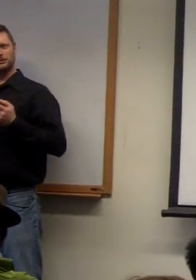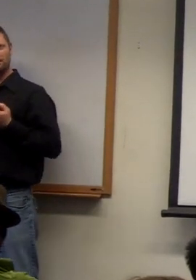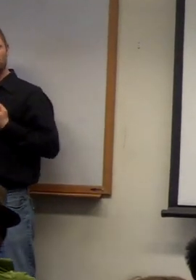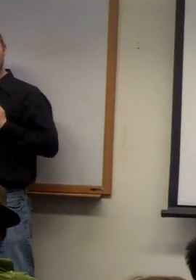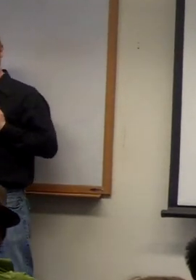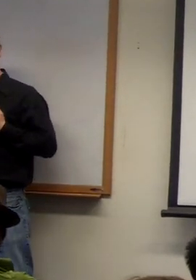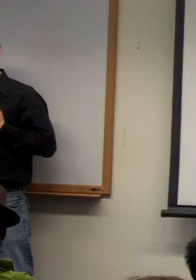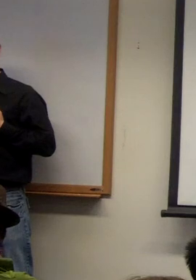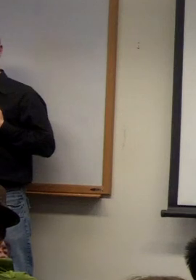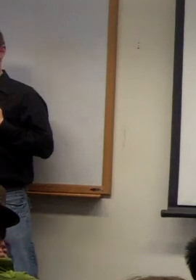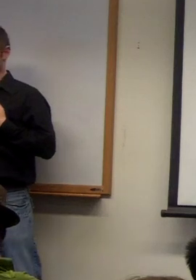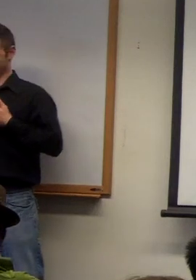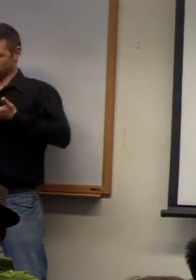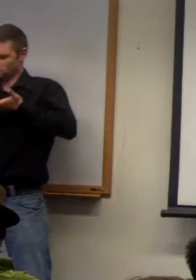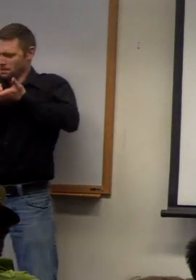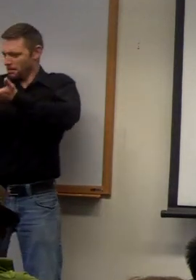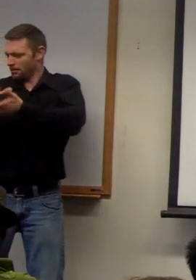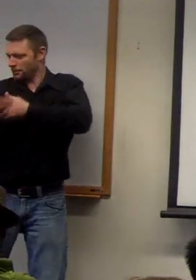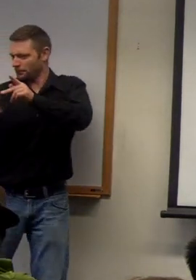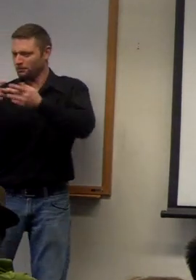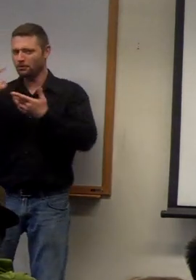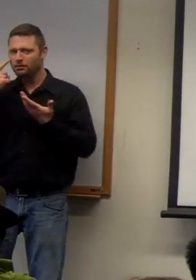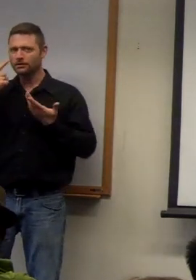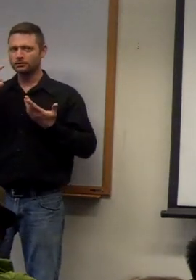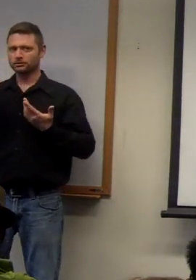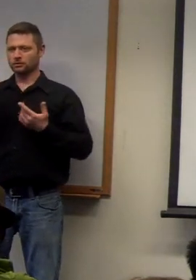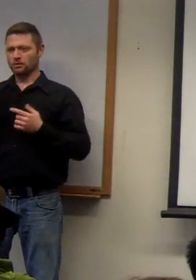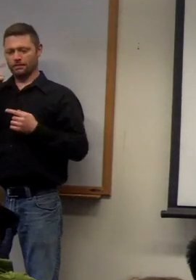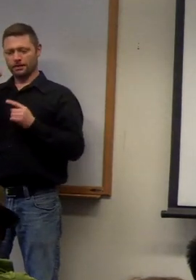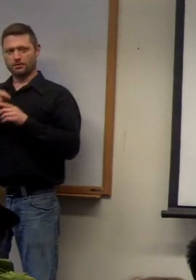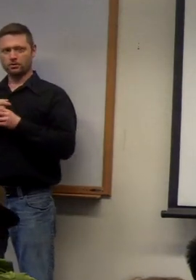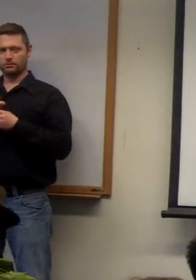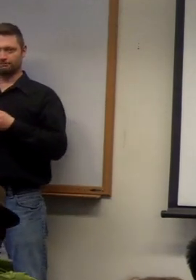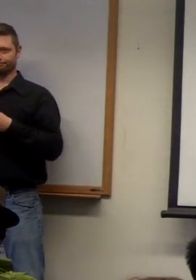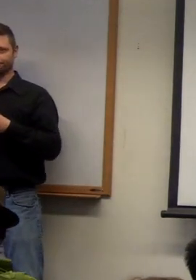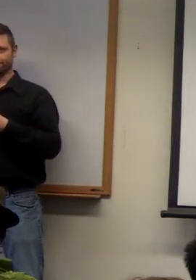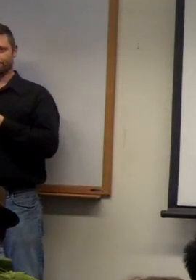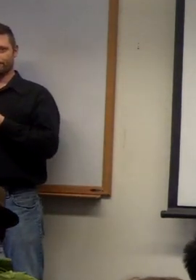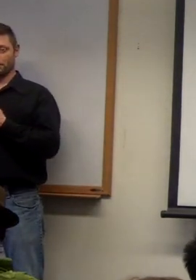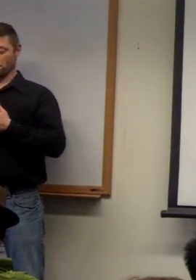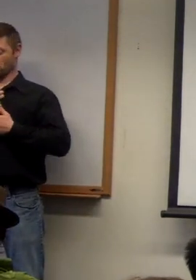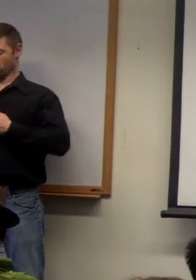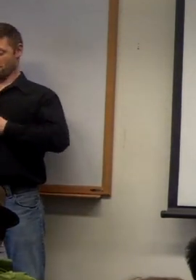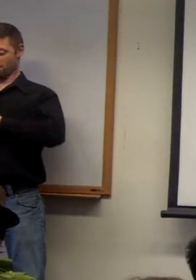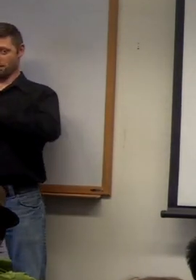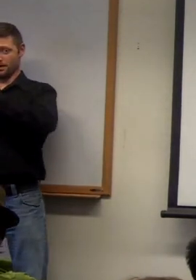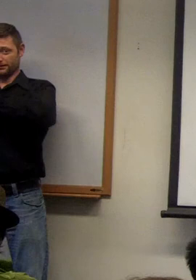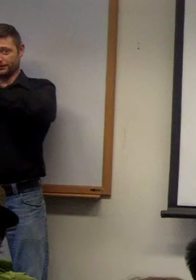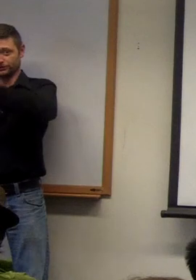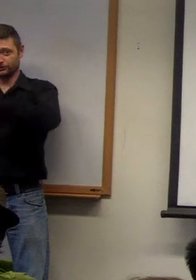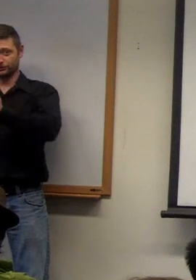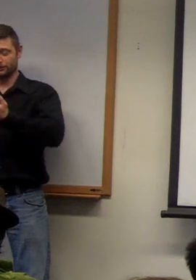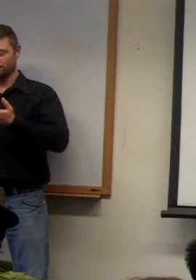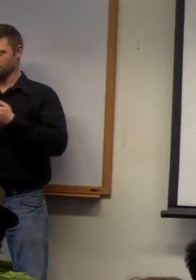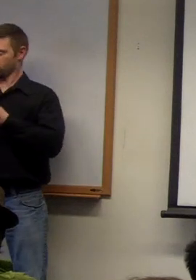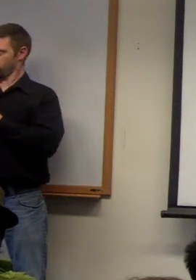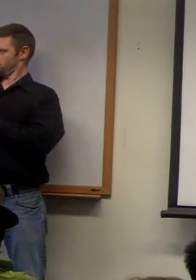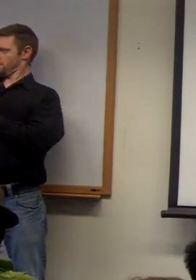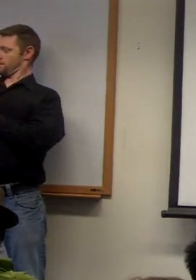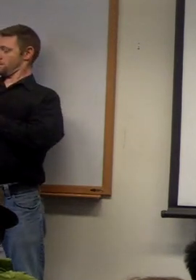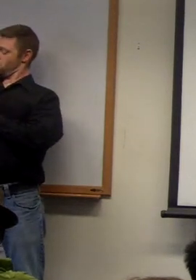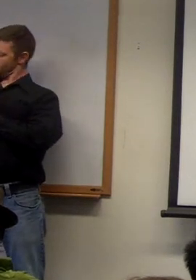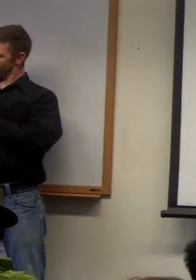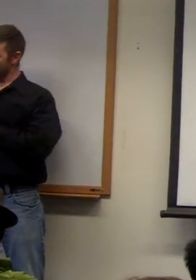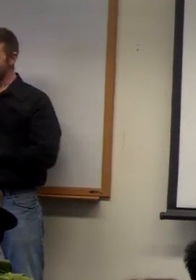So when I read about the Civil Rights Movement and all my history and all my ancestors and the slaves, not, oh my goodness, all that they